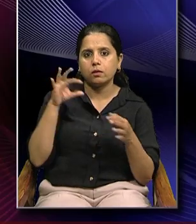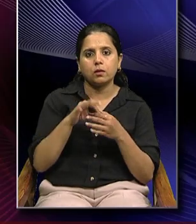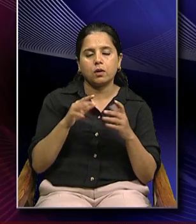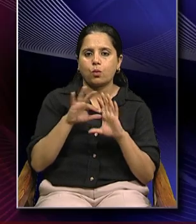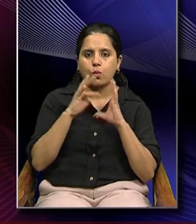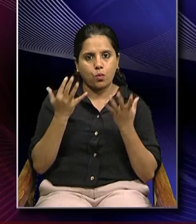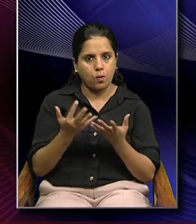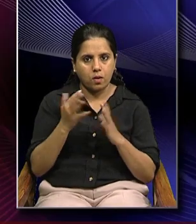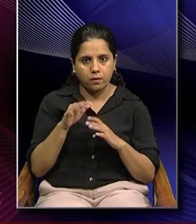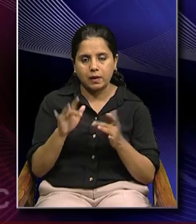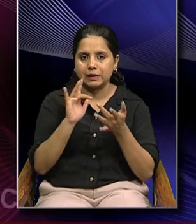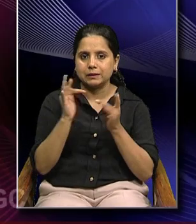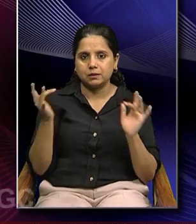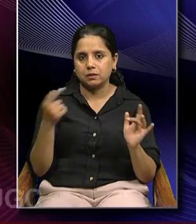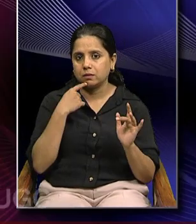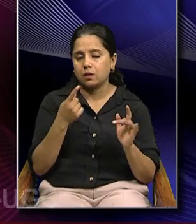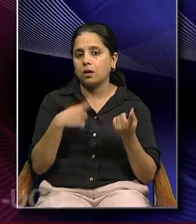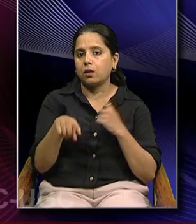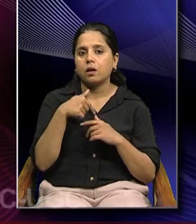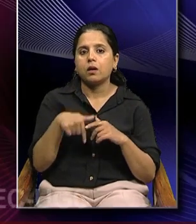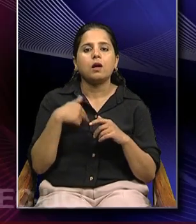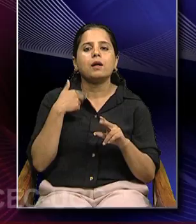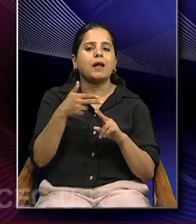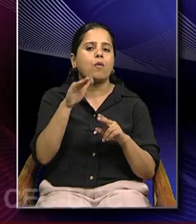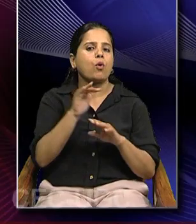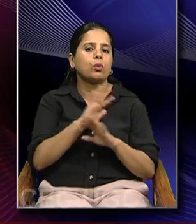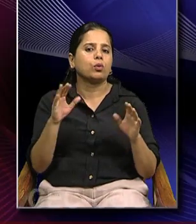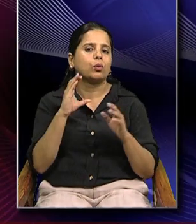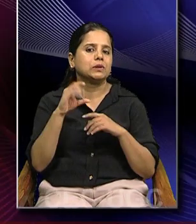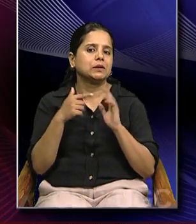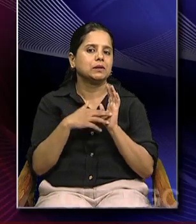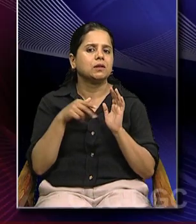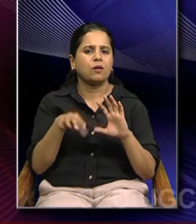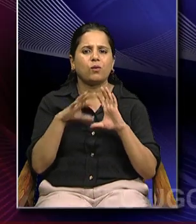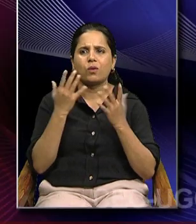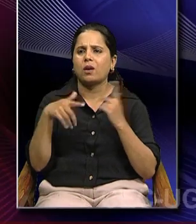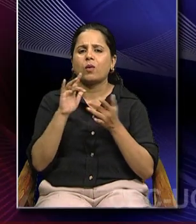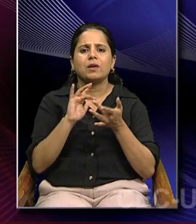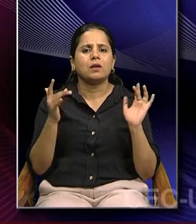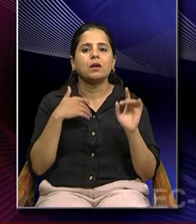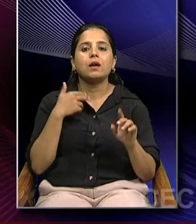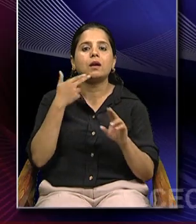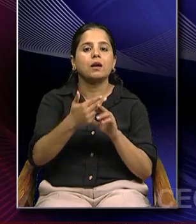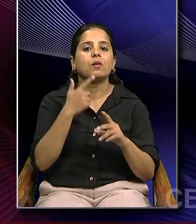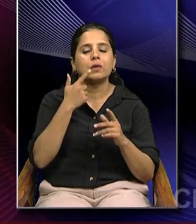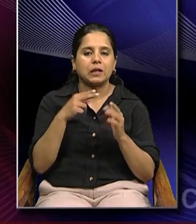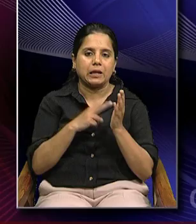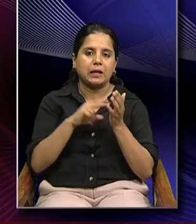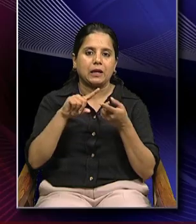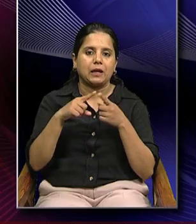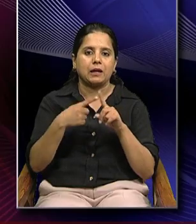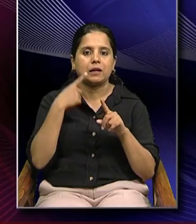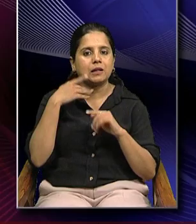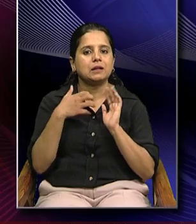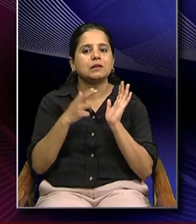world of internet, where we are no more called as citizens. Since the world is of internet, we are called as netizens, which